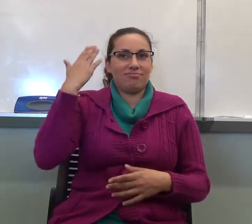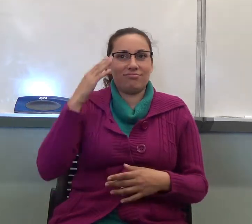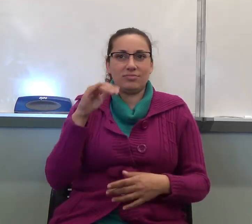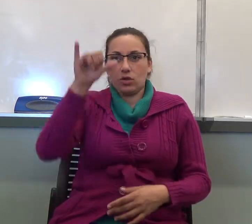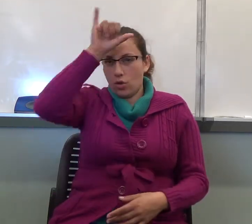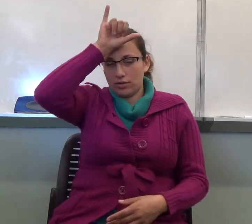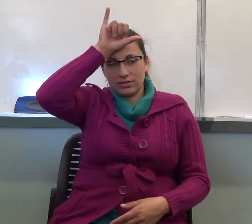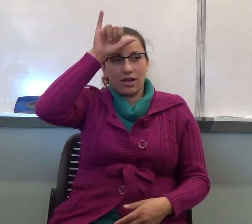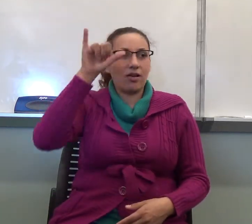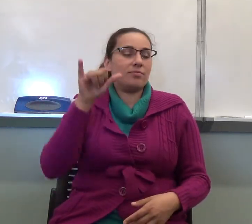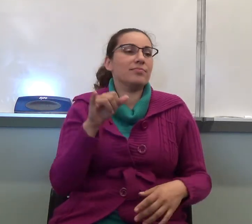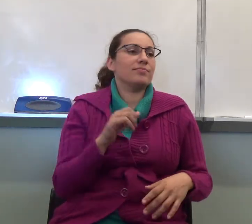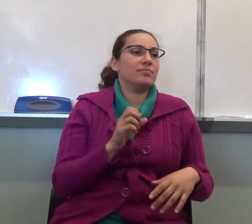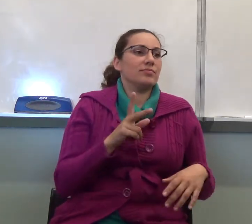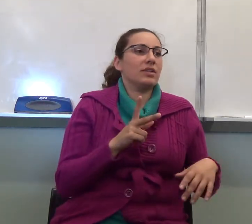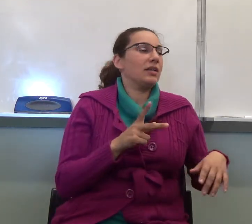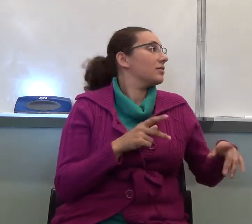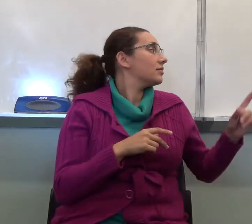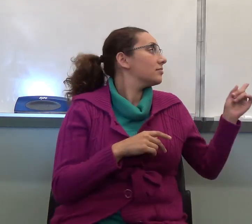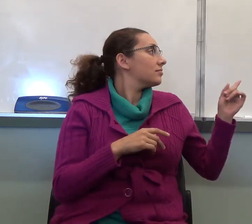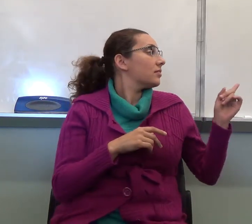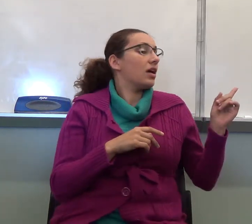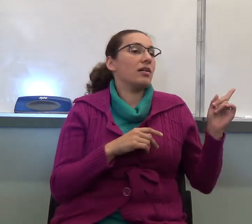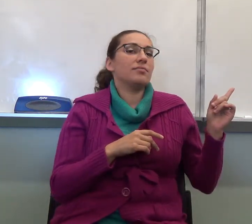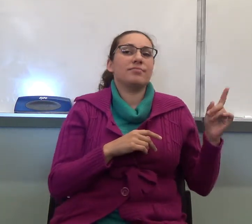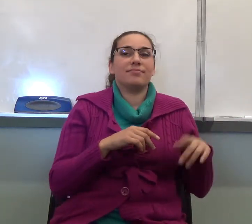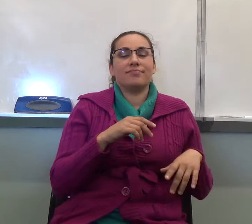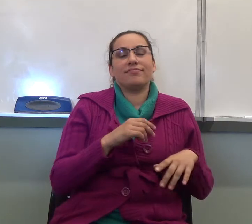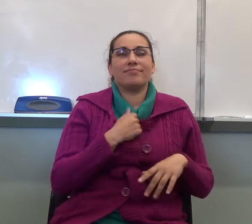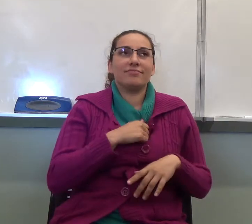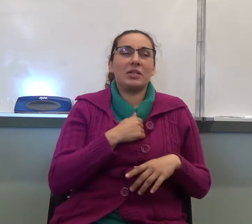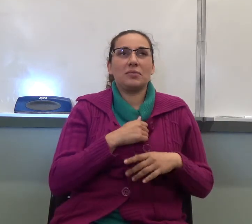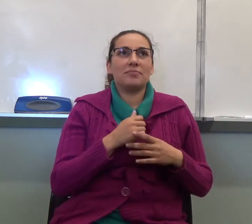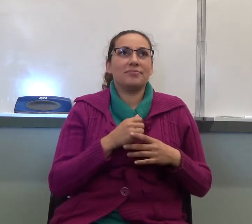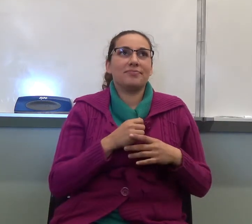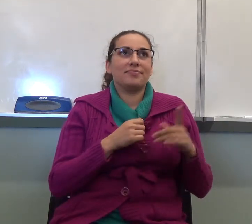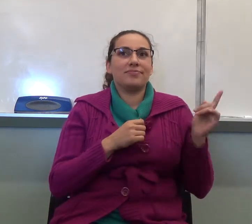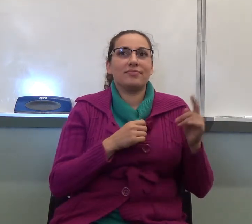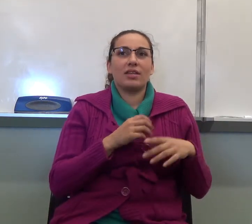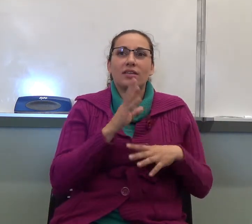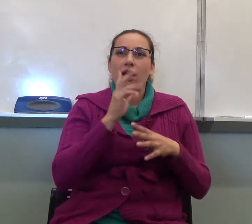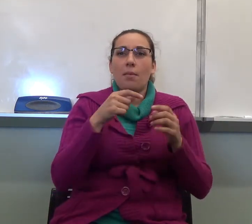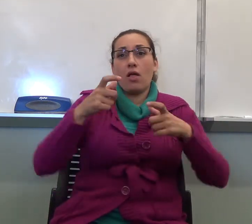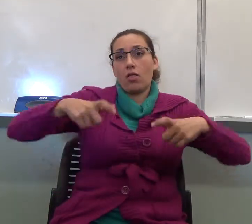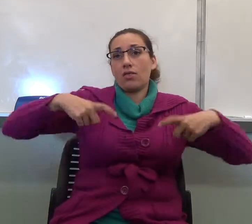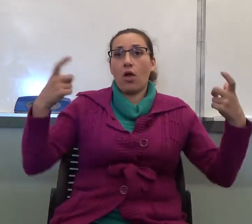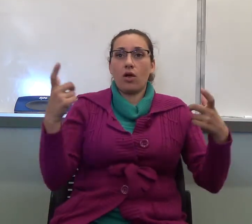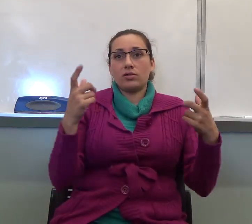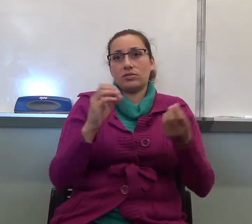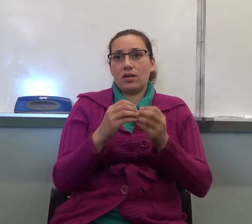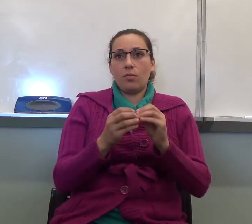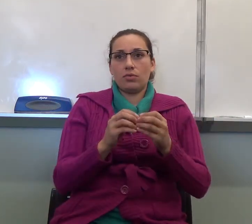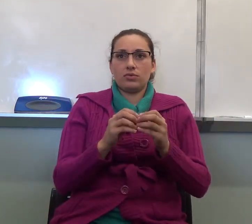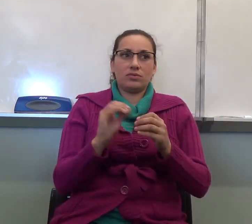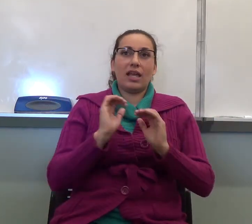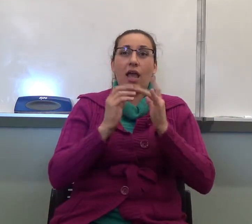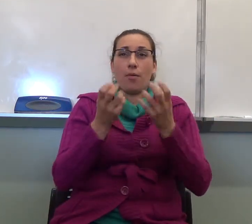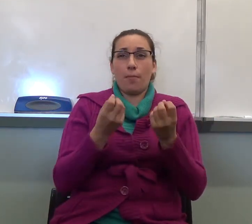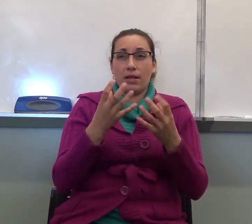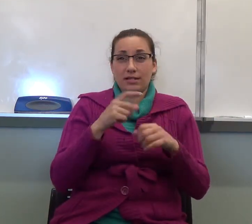mind that this has to do with many, many tries. You know, you're talking about large numbers of rolling a die. And when you get up to maybe